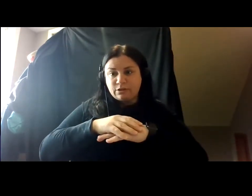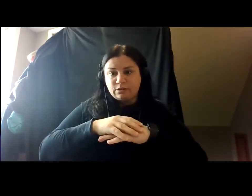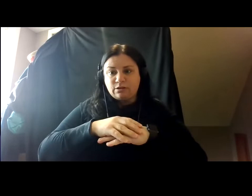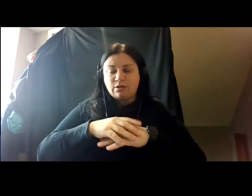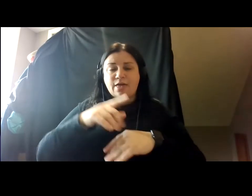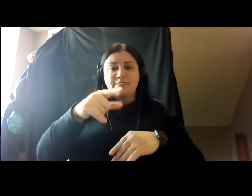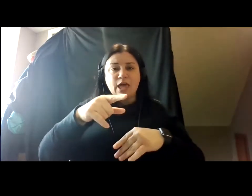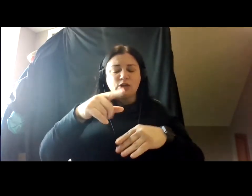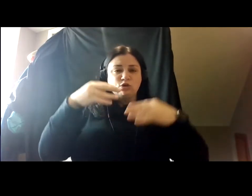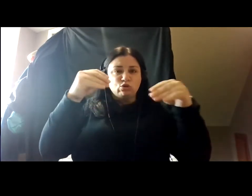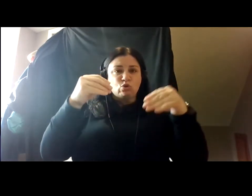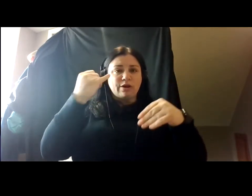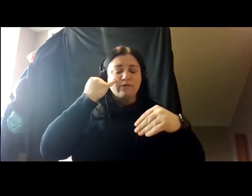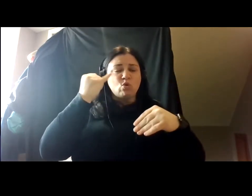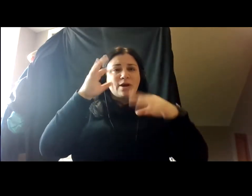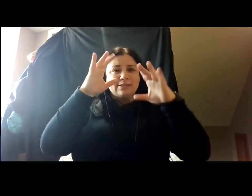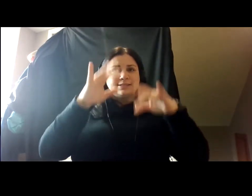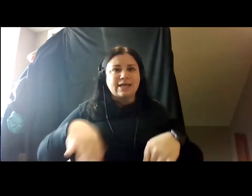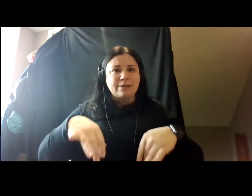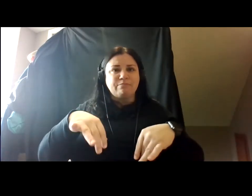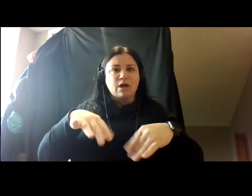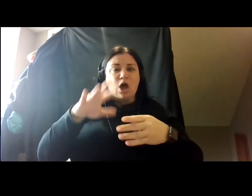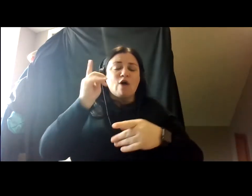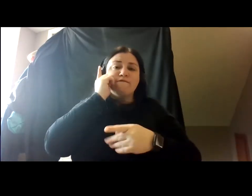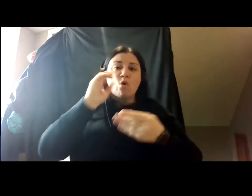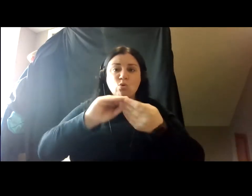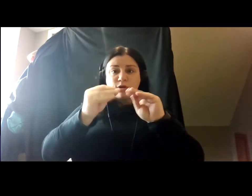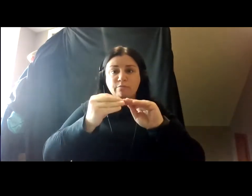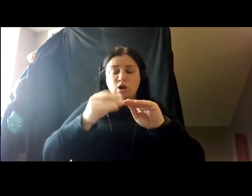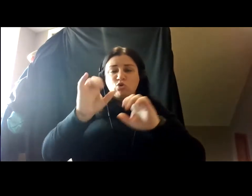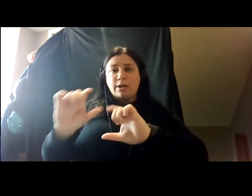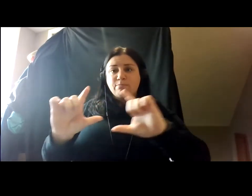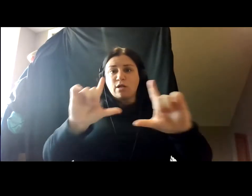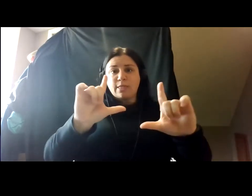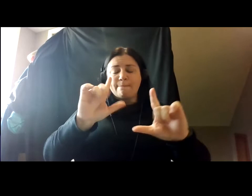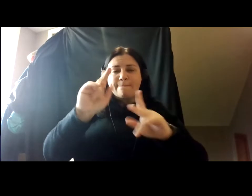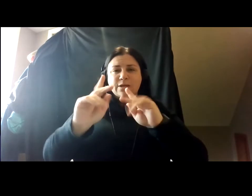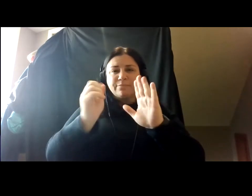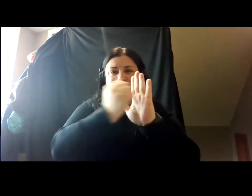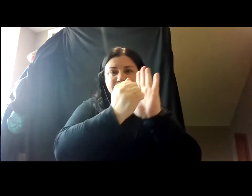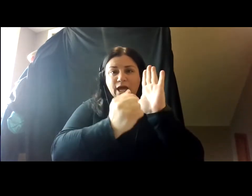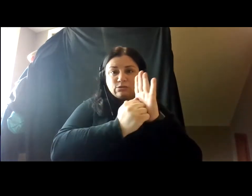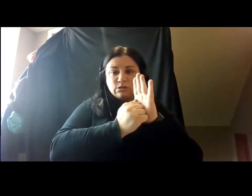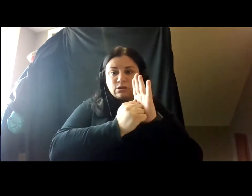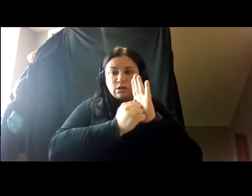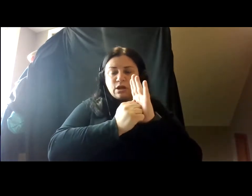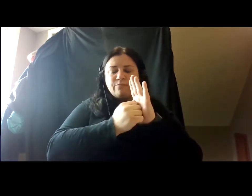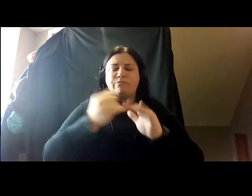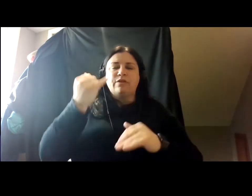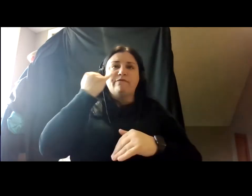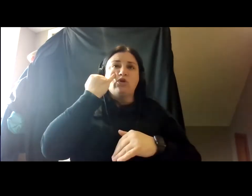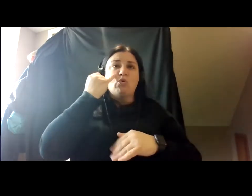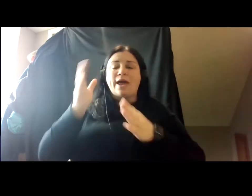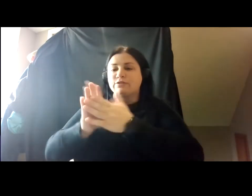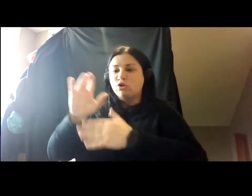and type in a phone number into the Verizon, you can pull up people's accounts, right? So if you go in, they ask you for your phone number, you put it in, your